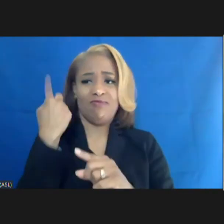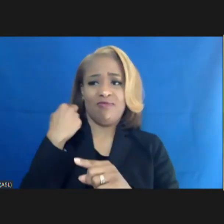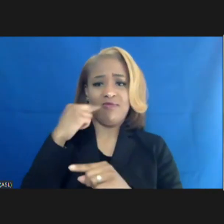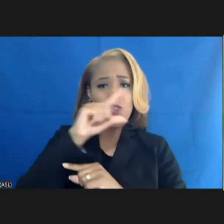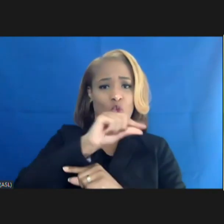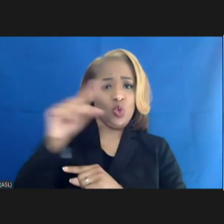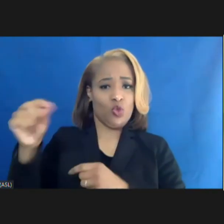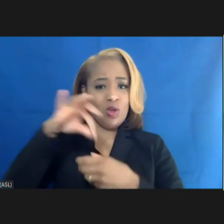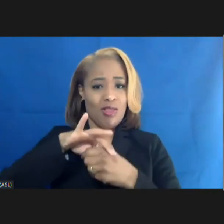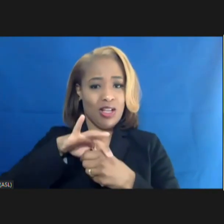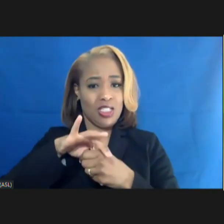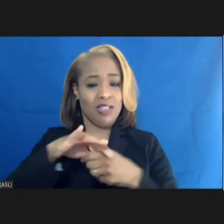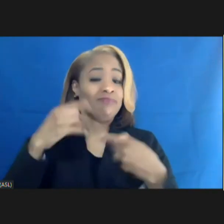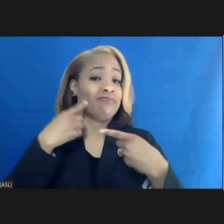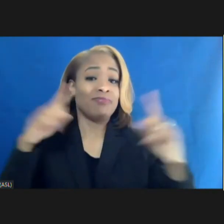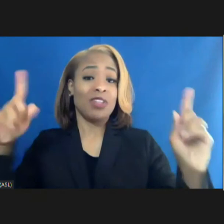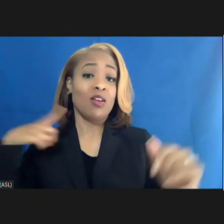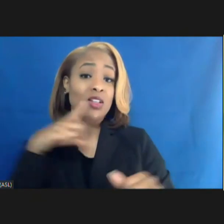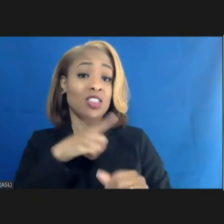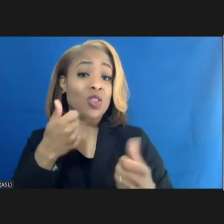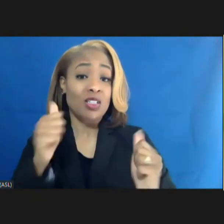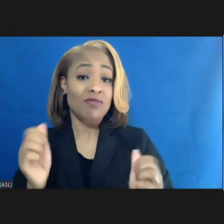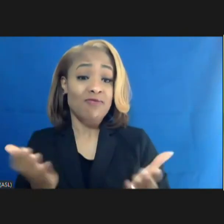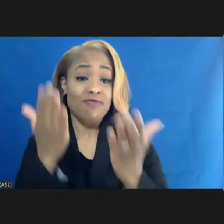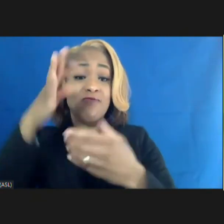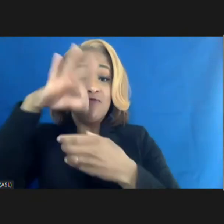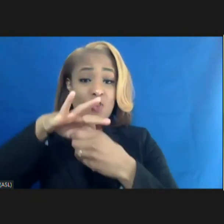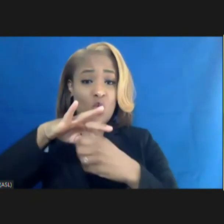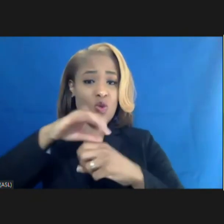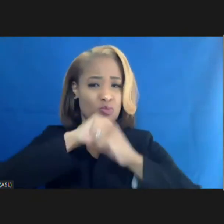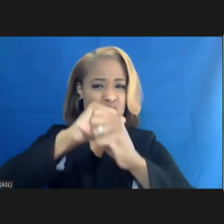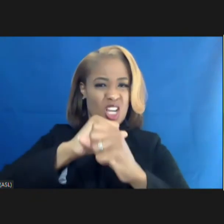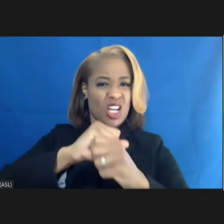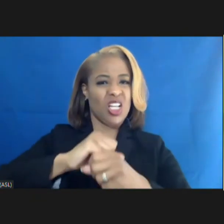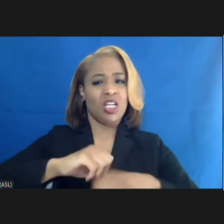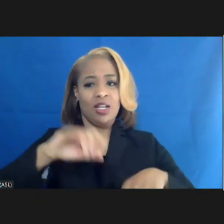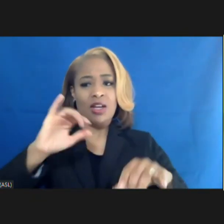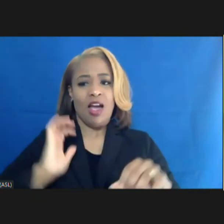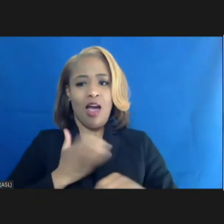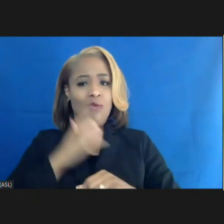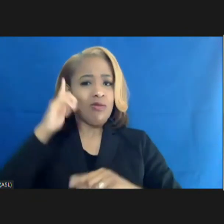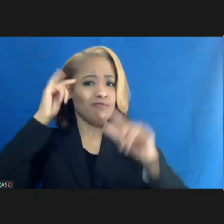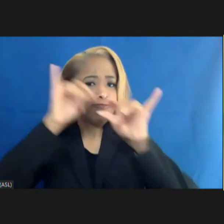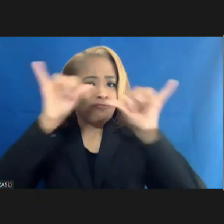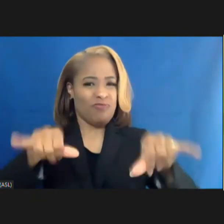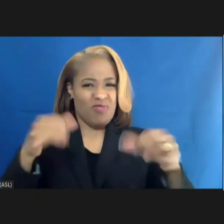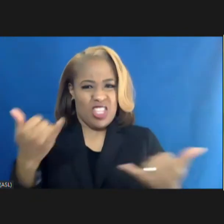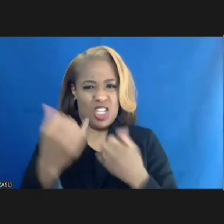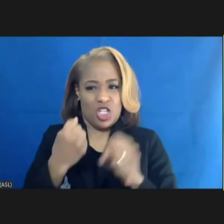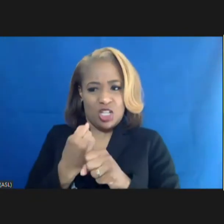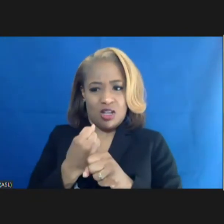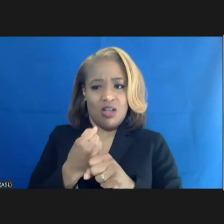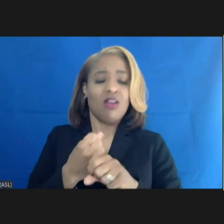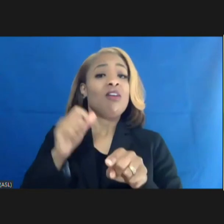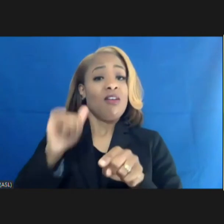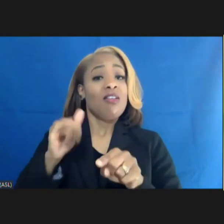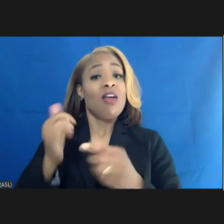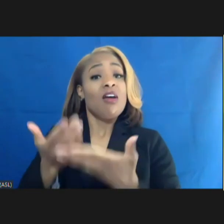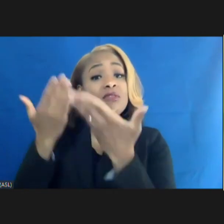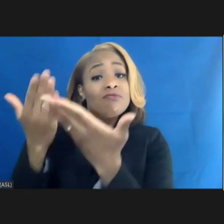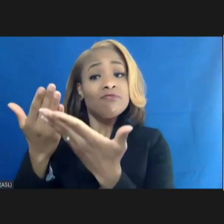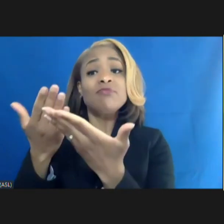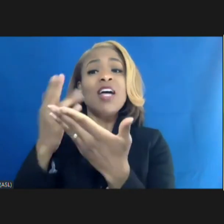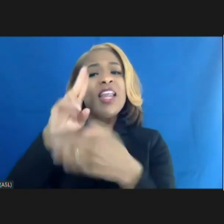legislative agenda to advance the vote and protect democracy earlier this year. It's a nonpartisan package of proposals based on national